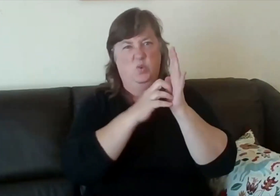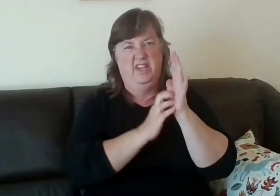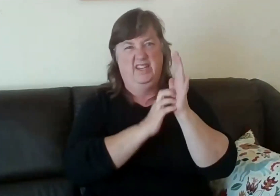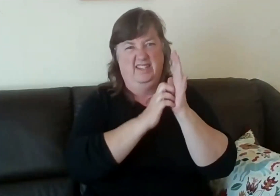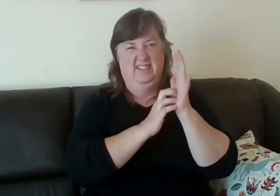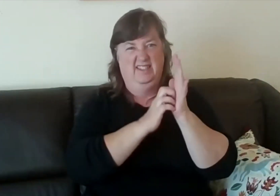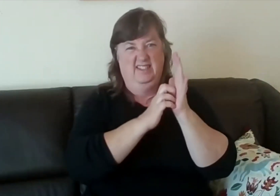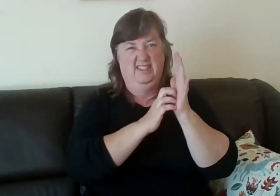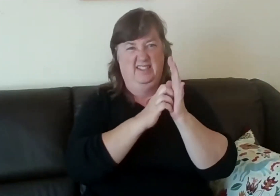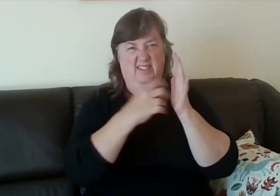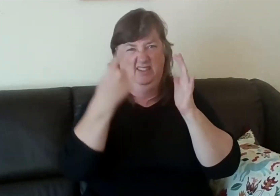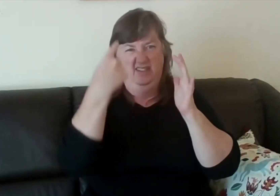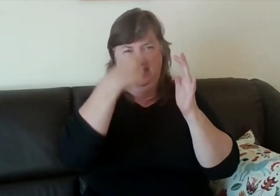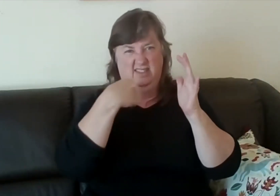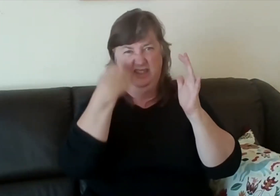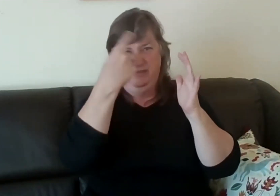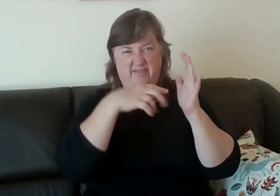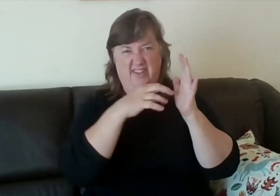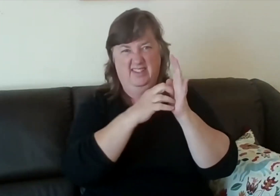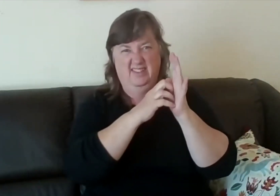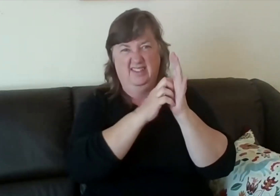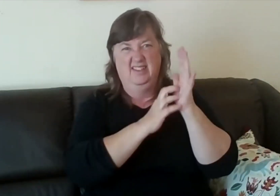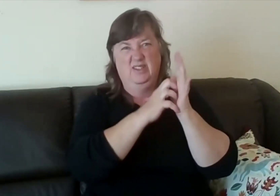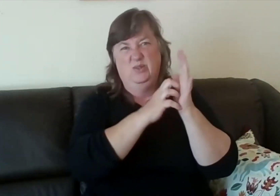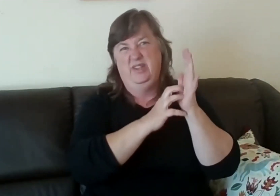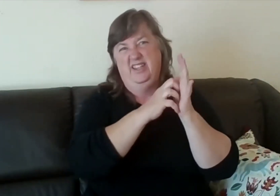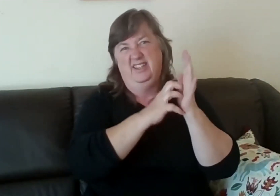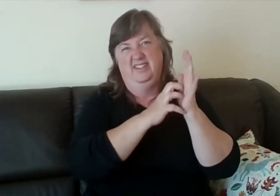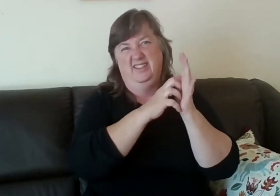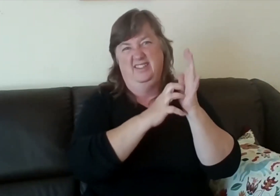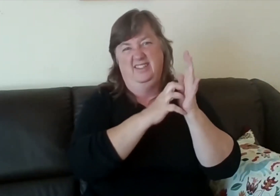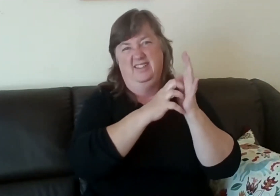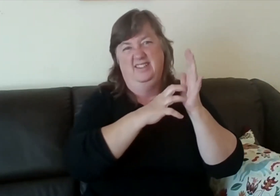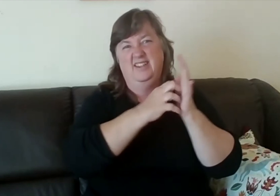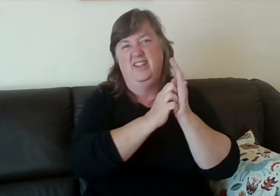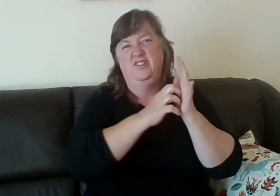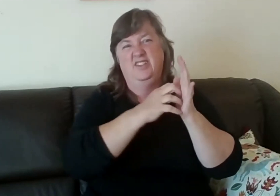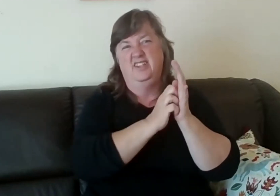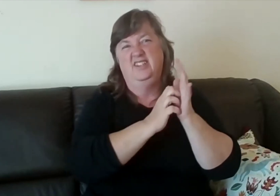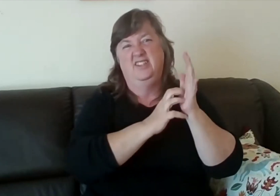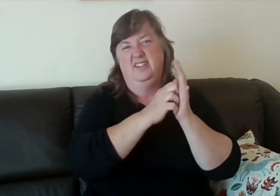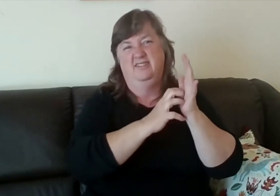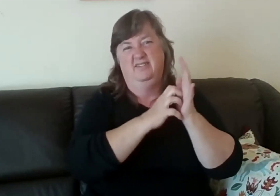Weak. Look at my face. Weak. It's not usually a good thing.